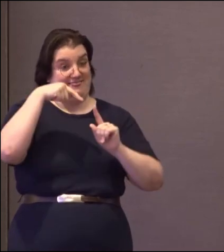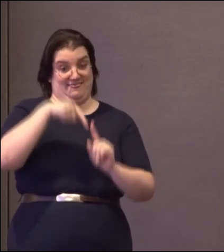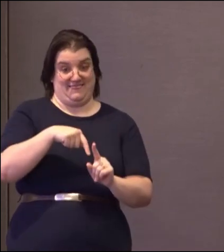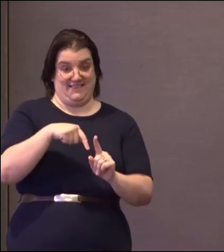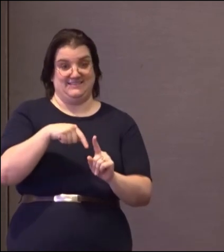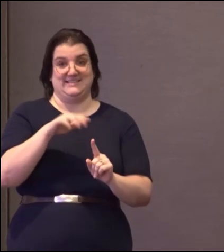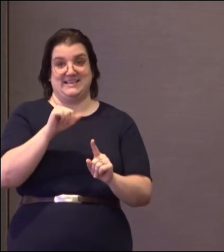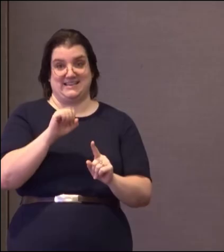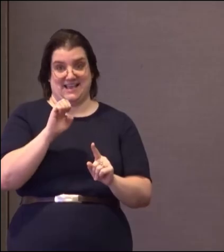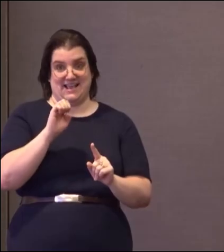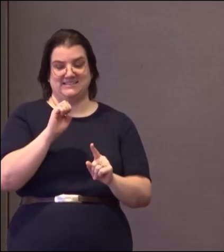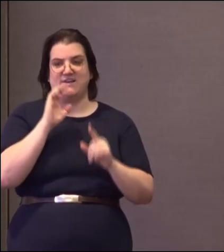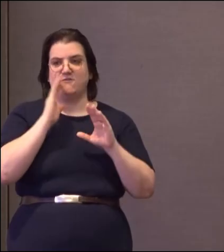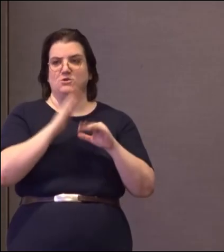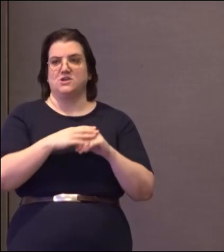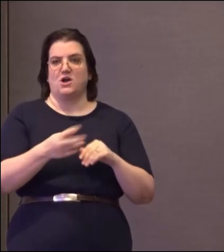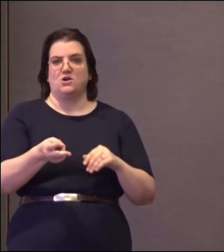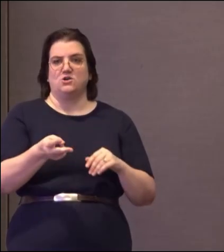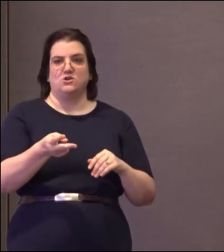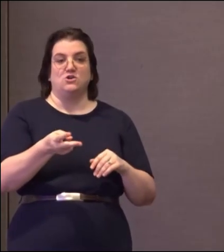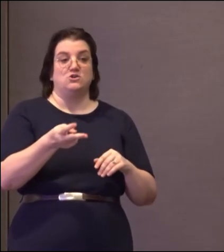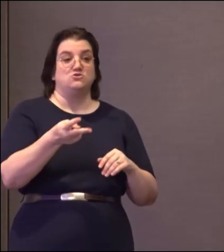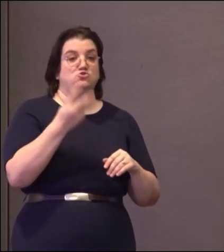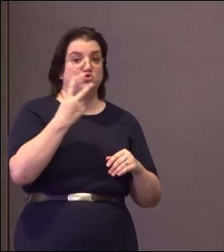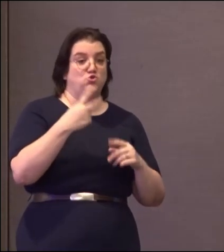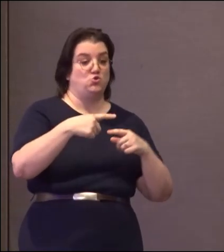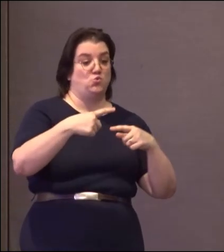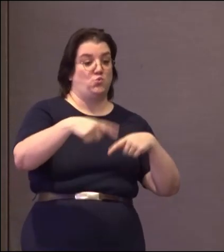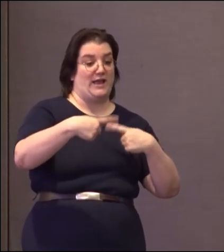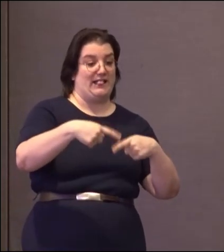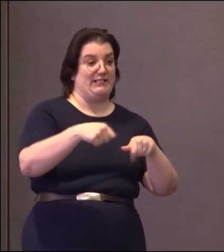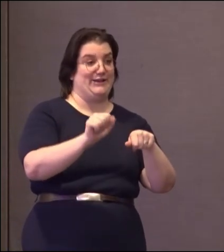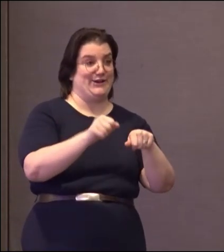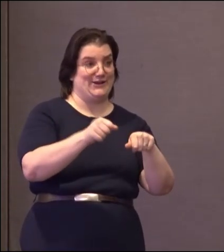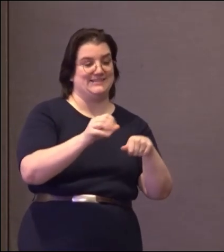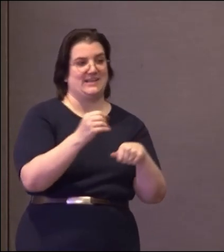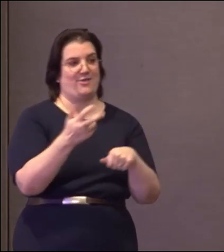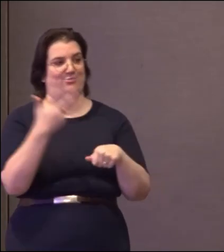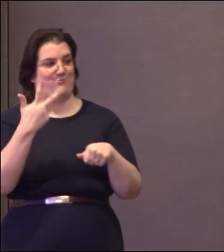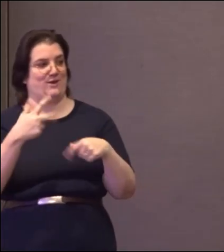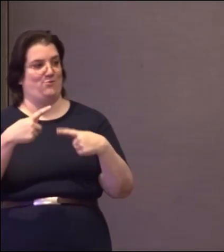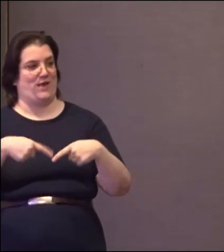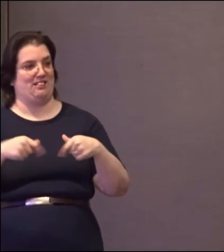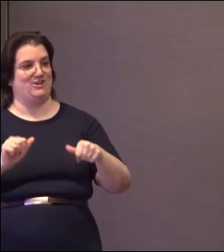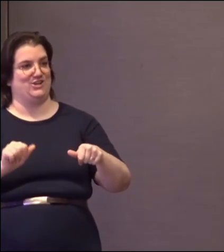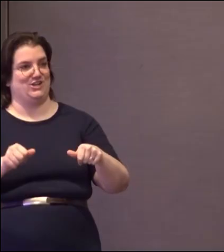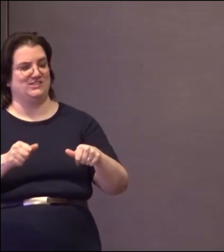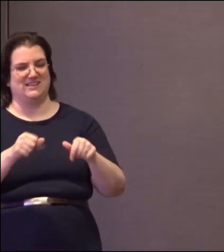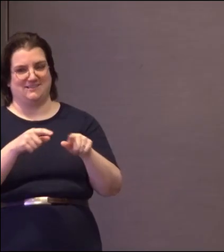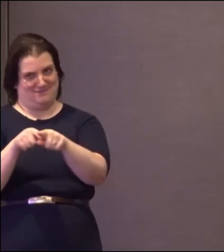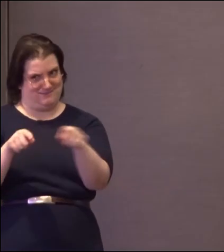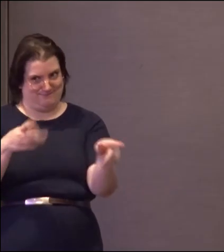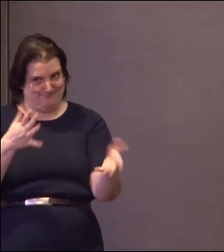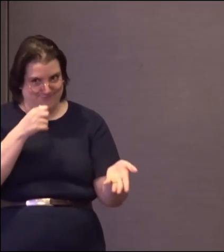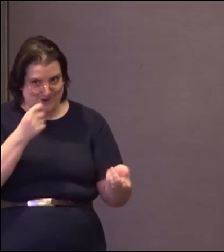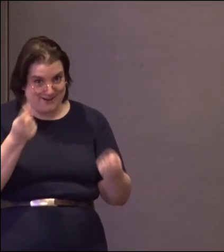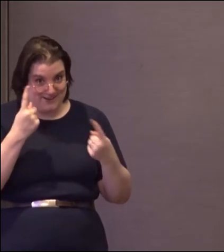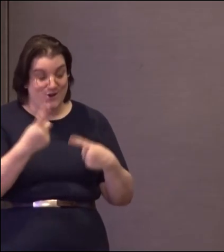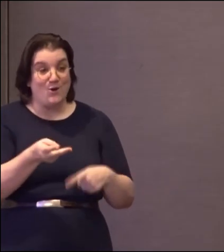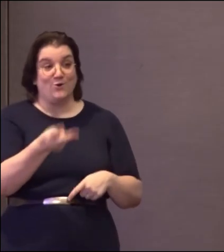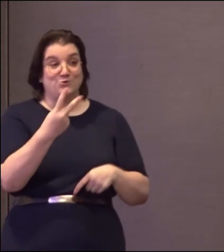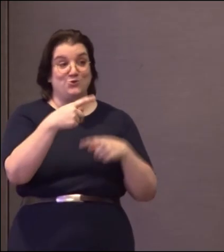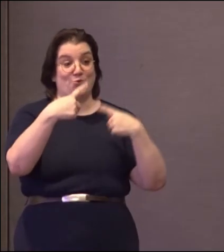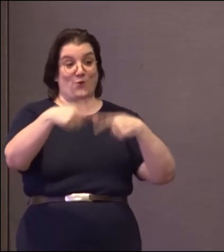were focusing on two-wheelers and three-wheelers. And I know for some of you here in front of me, you might not understand, but a two-wheeler is a